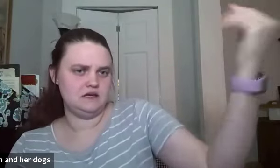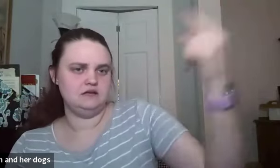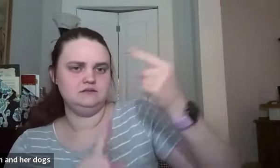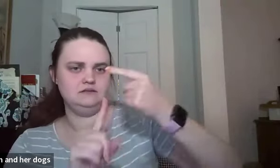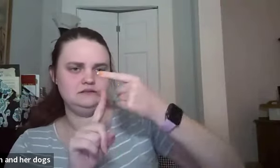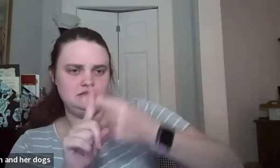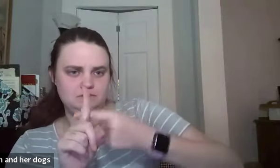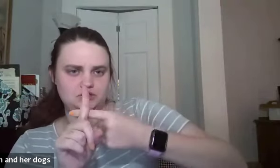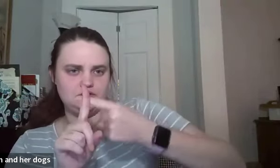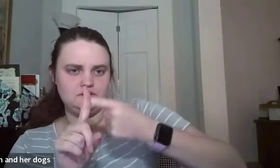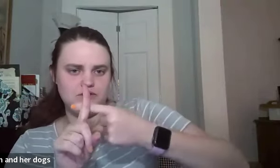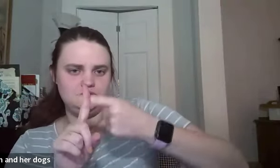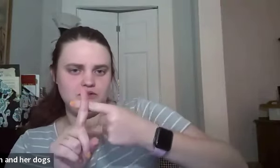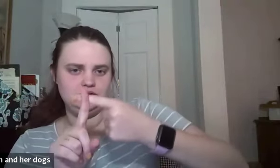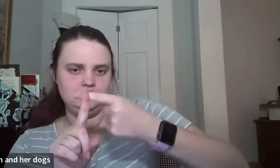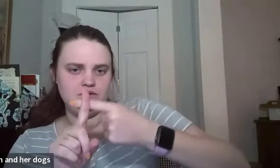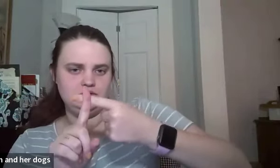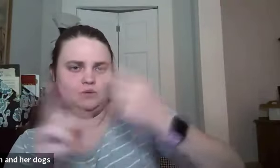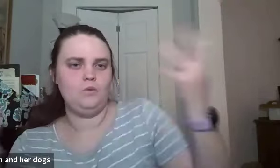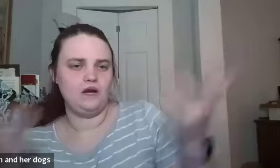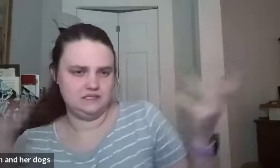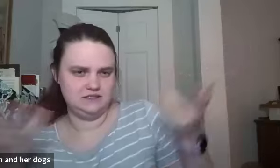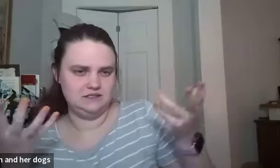Outside, temperature, what?